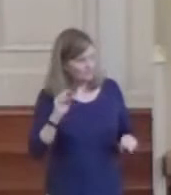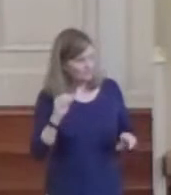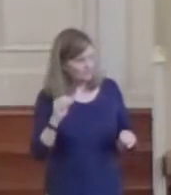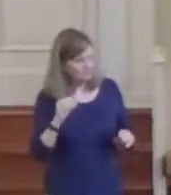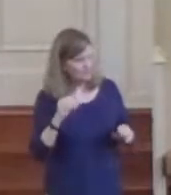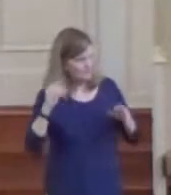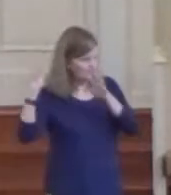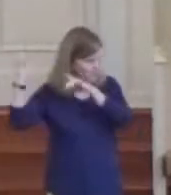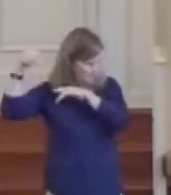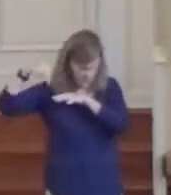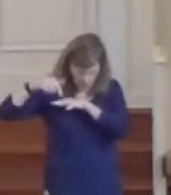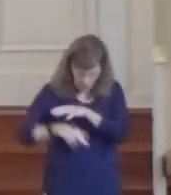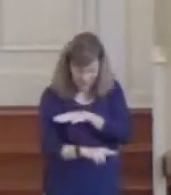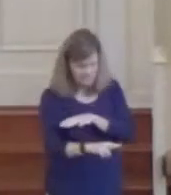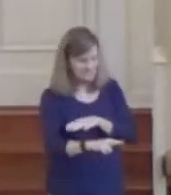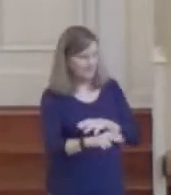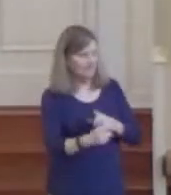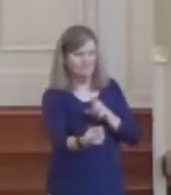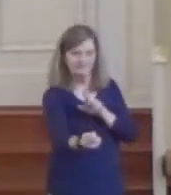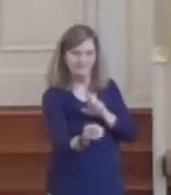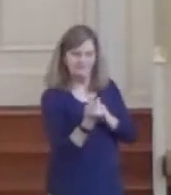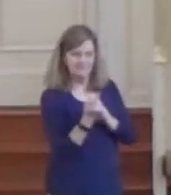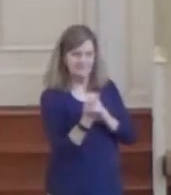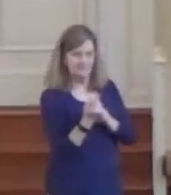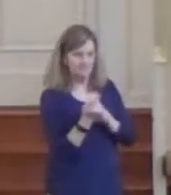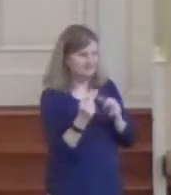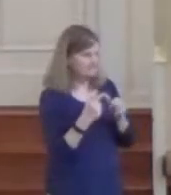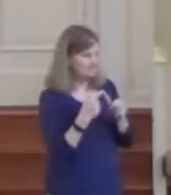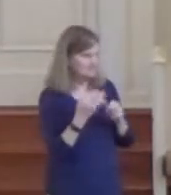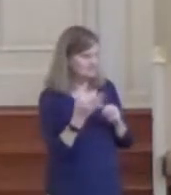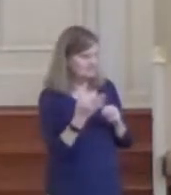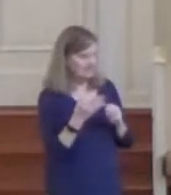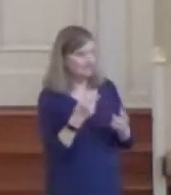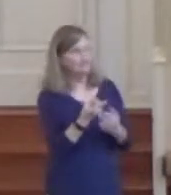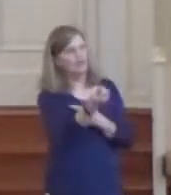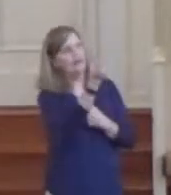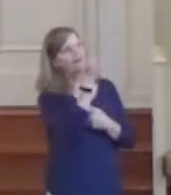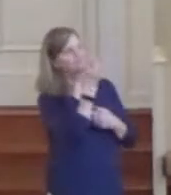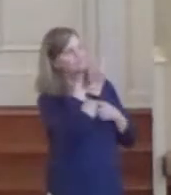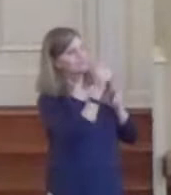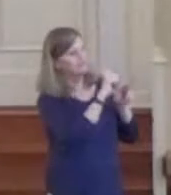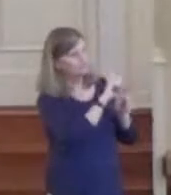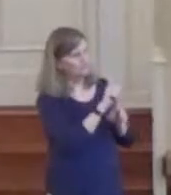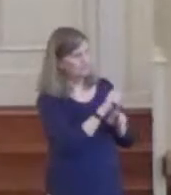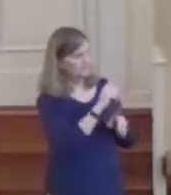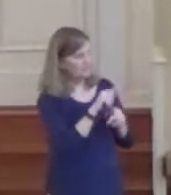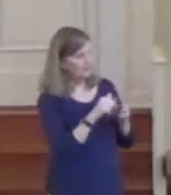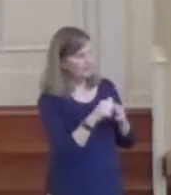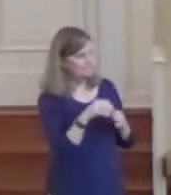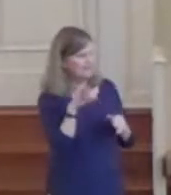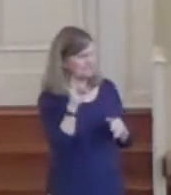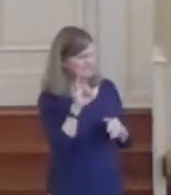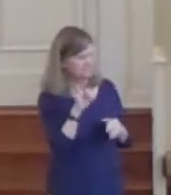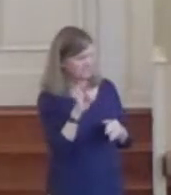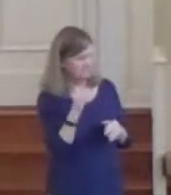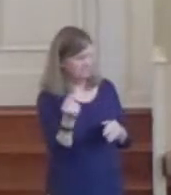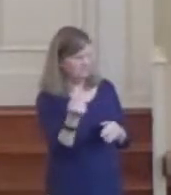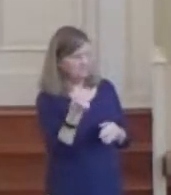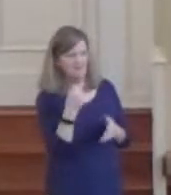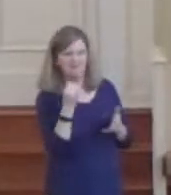the balcony to come and see me first thing when I go out into that narthex to ask me a question about a sermon, something that I